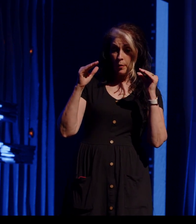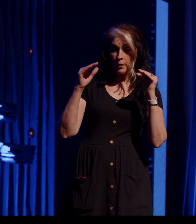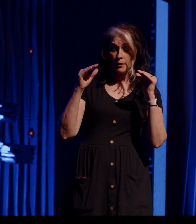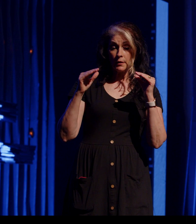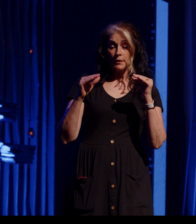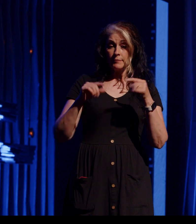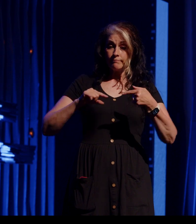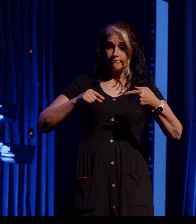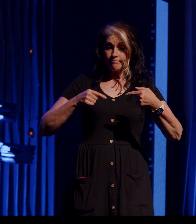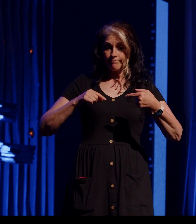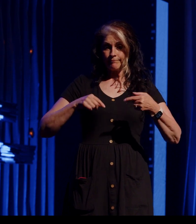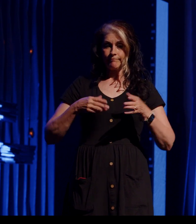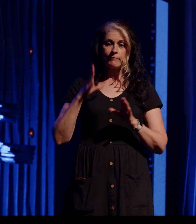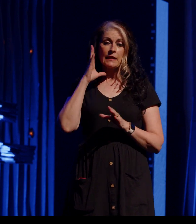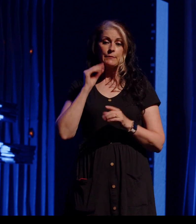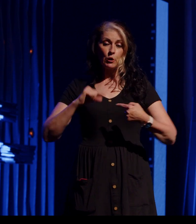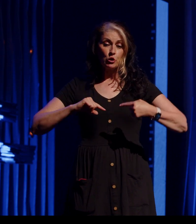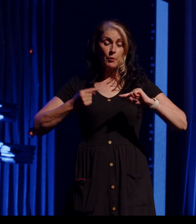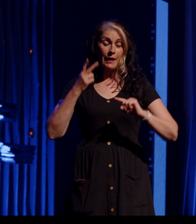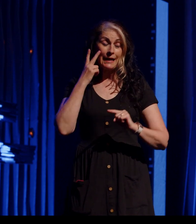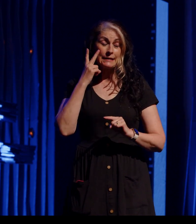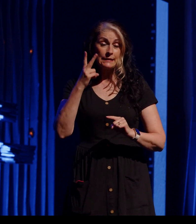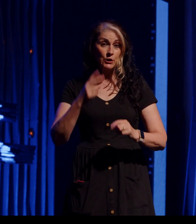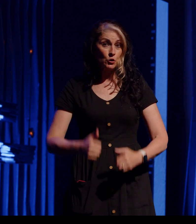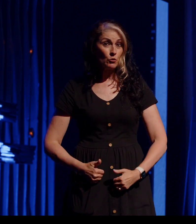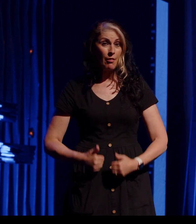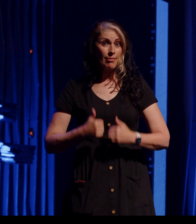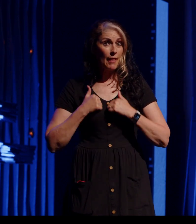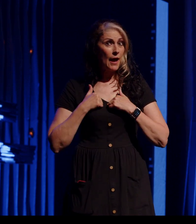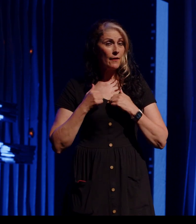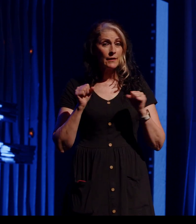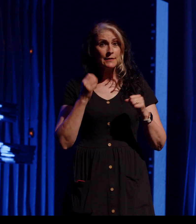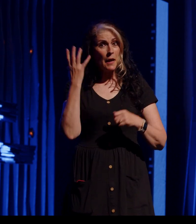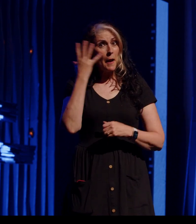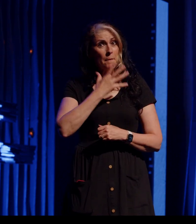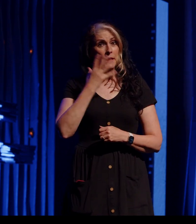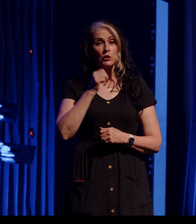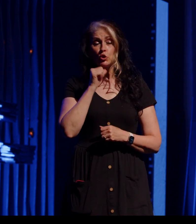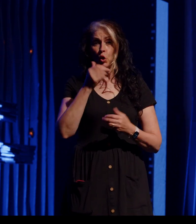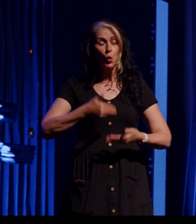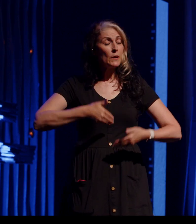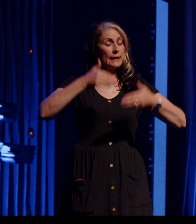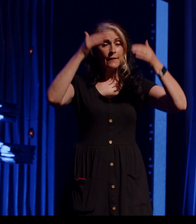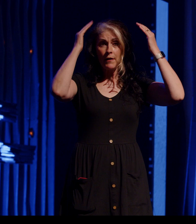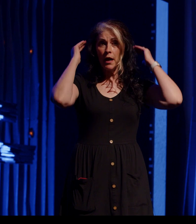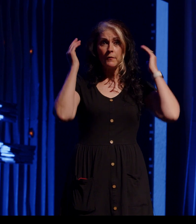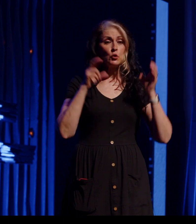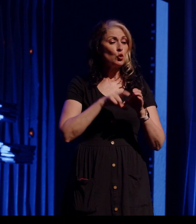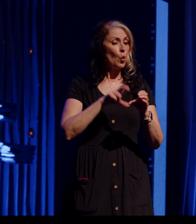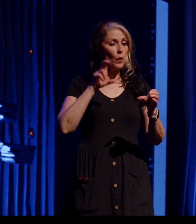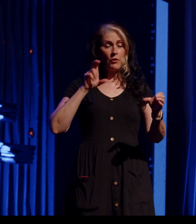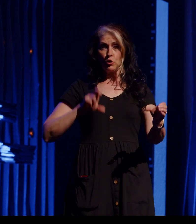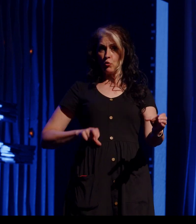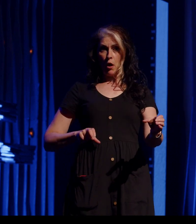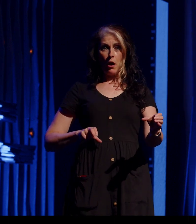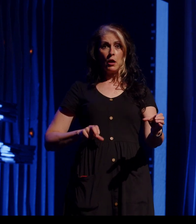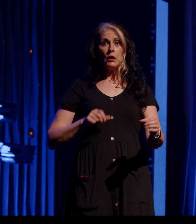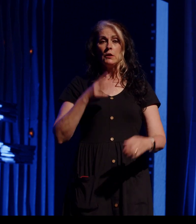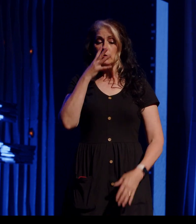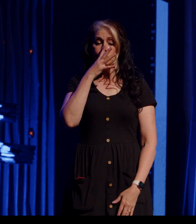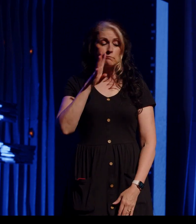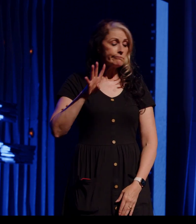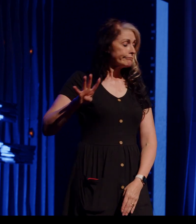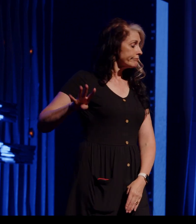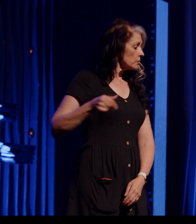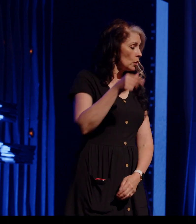great pain, I've seen you live lives that are amazing. Not giving up, not withdrawing, not turning your back